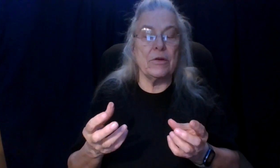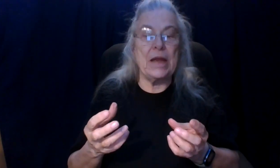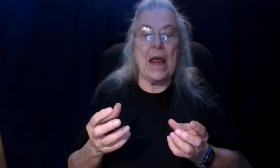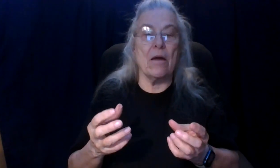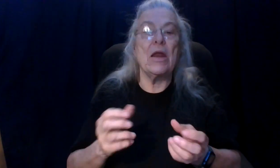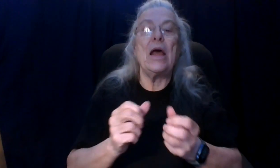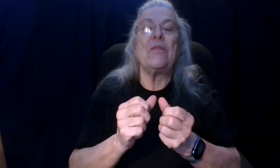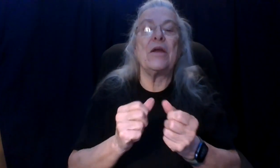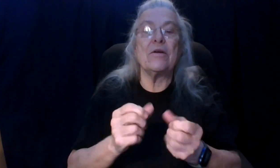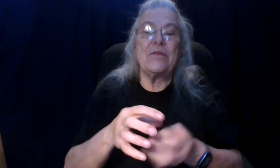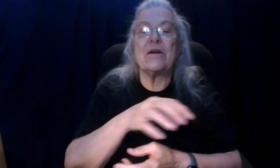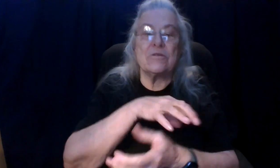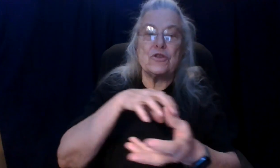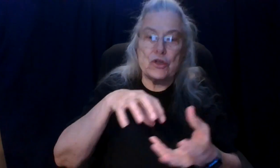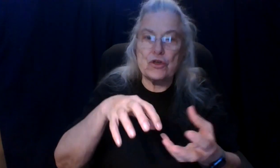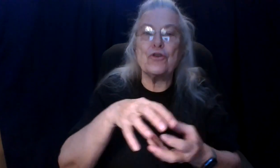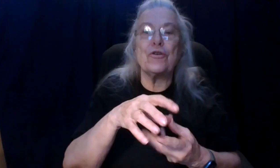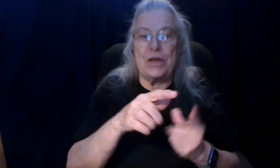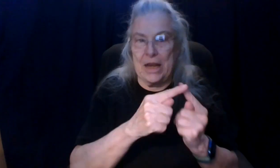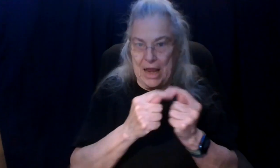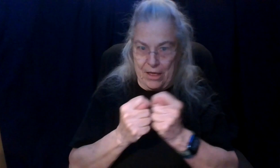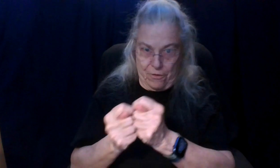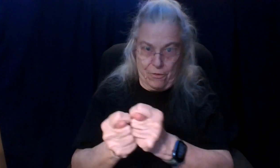down. They're stirred together.